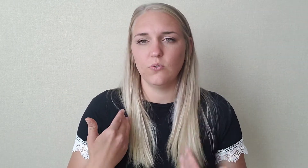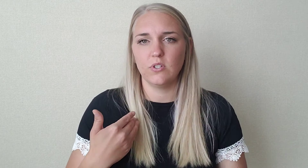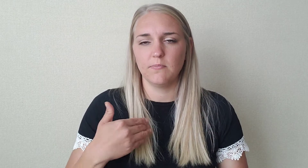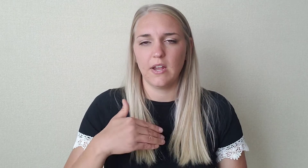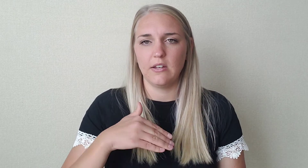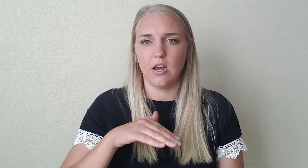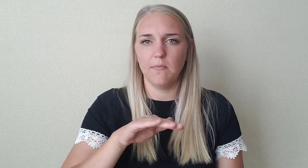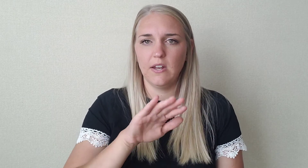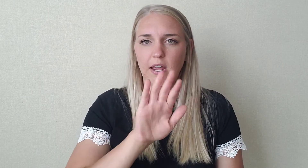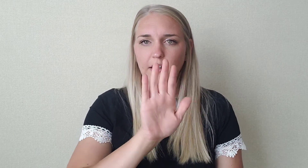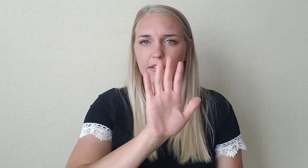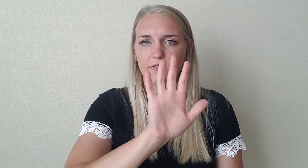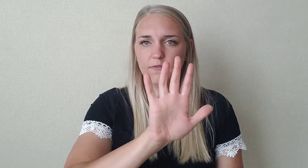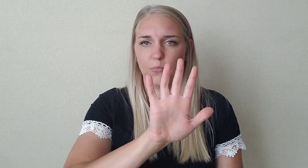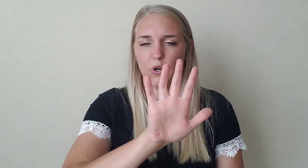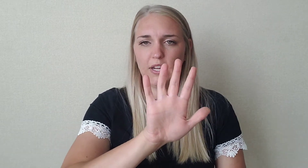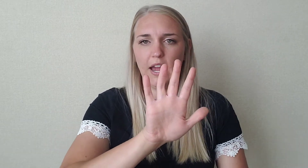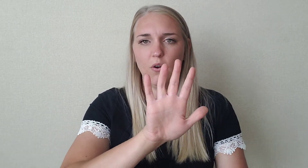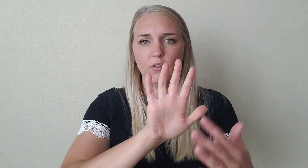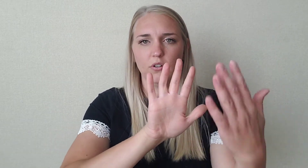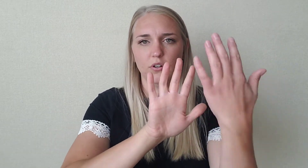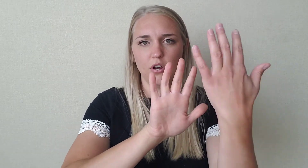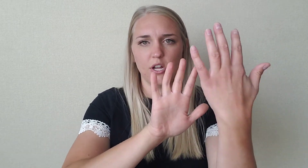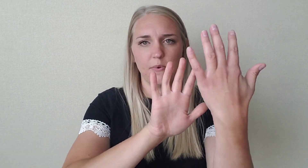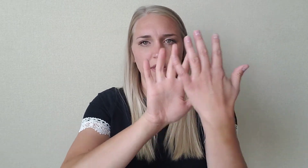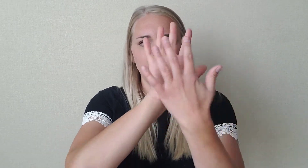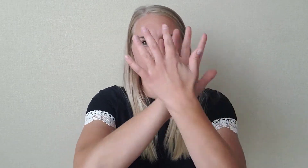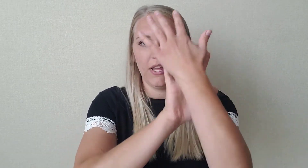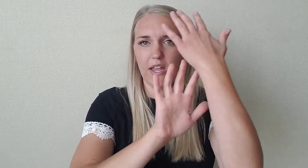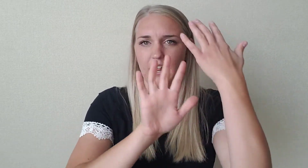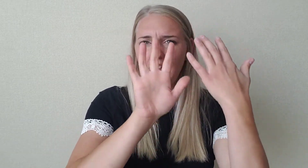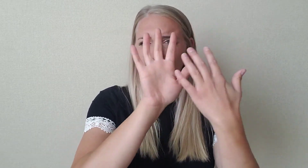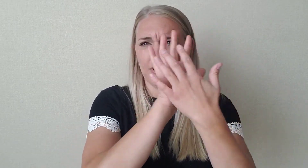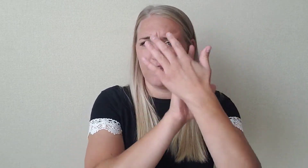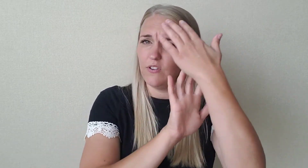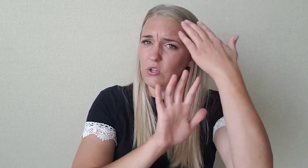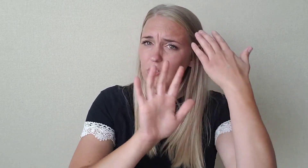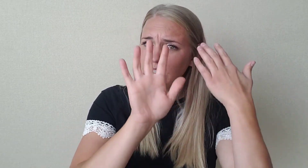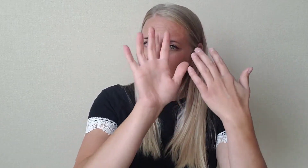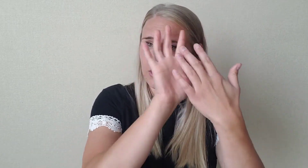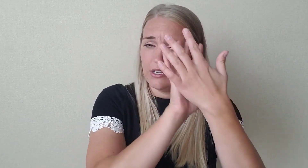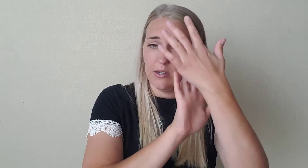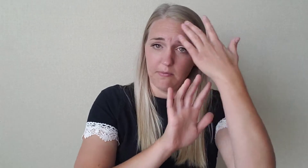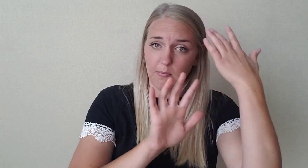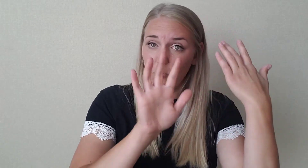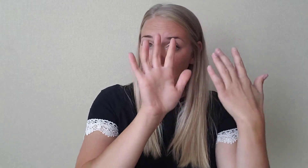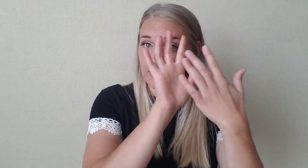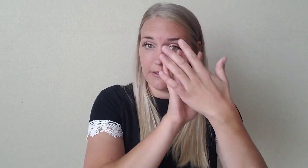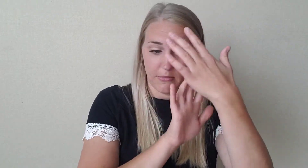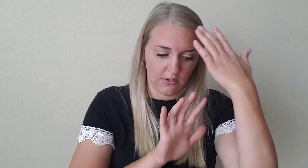Confused, my dominant hand is pointing out, non-dominant this way, and I am confused. My brain is muddled.